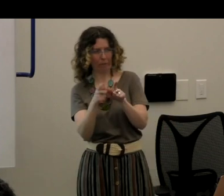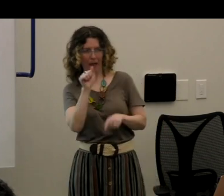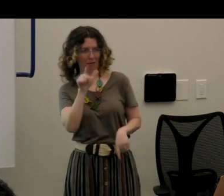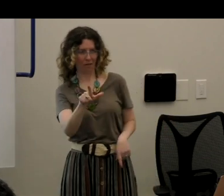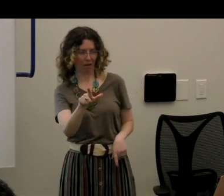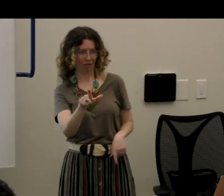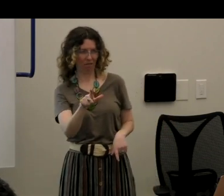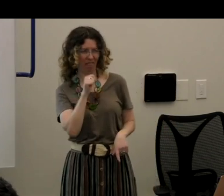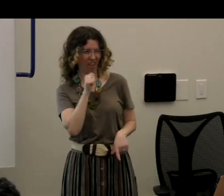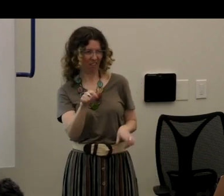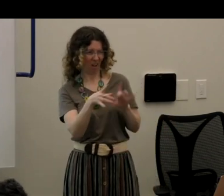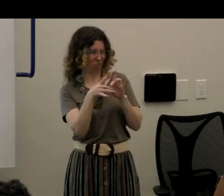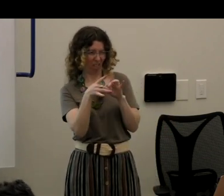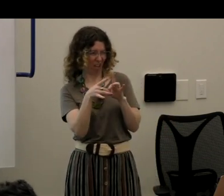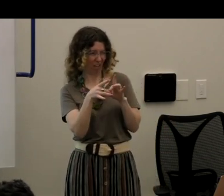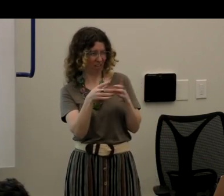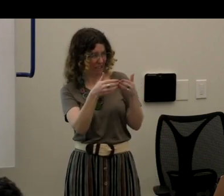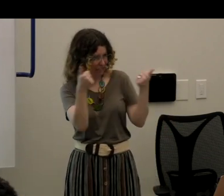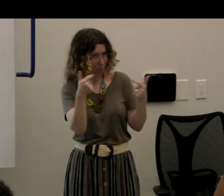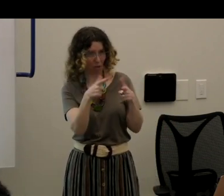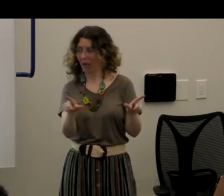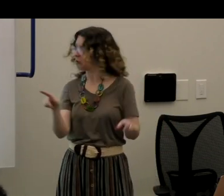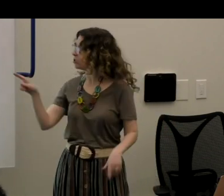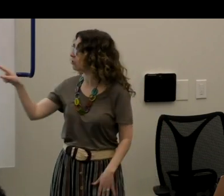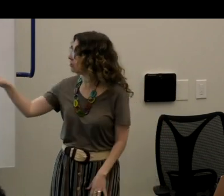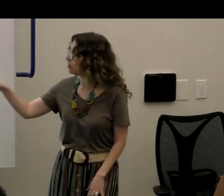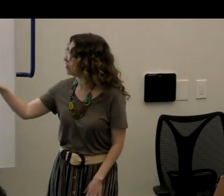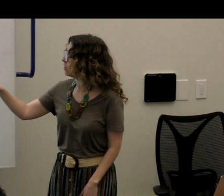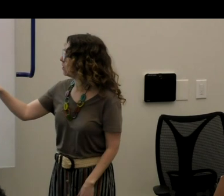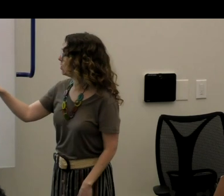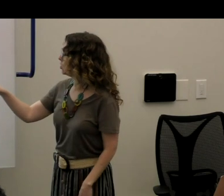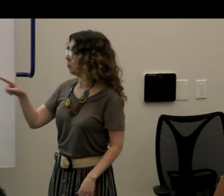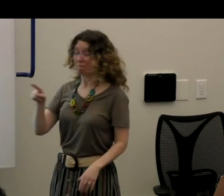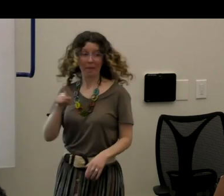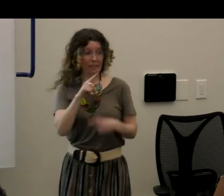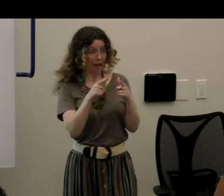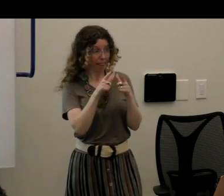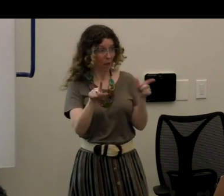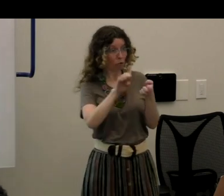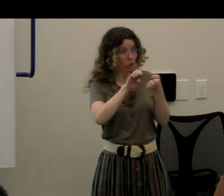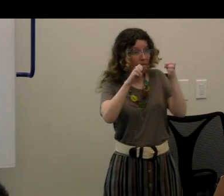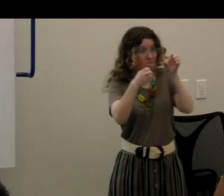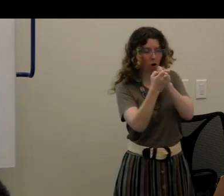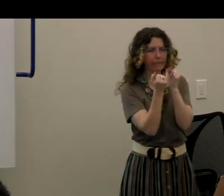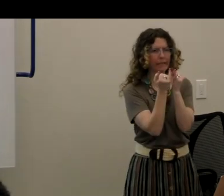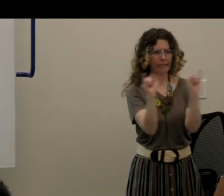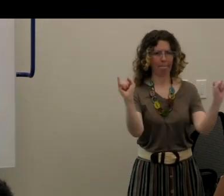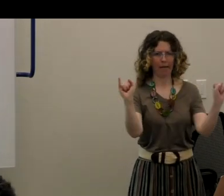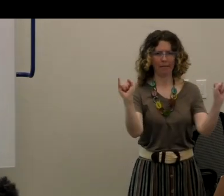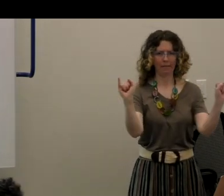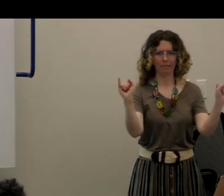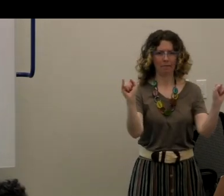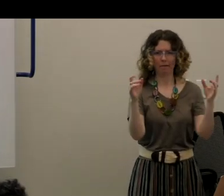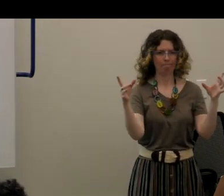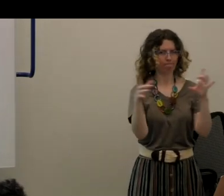It's kind of it's not exact wording either of English. It's got its own structure. And it